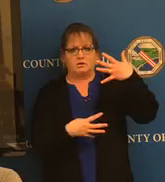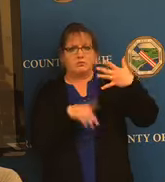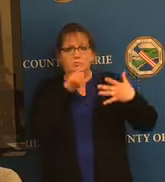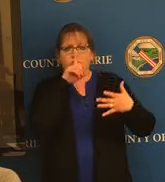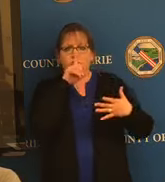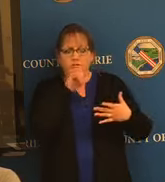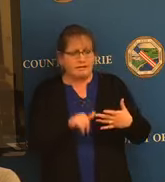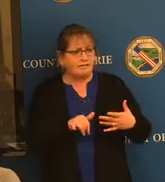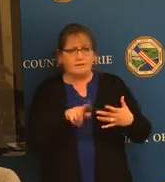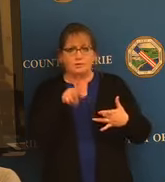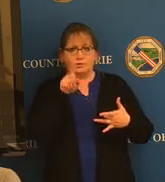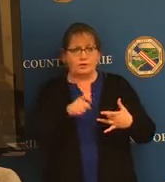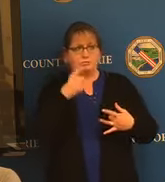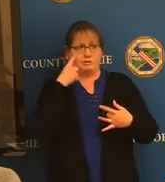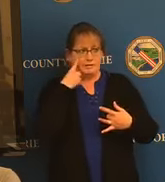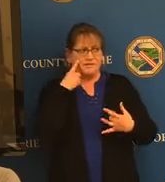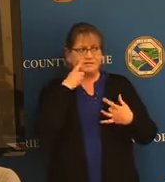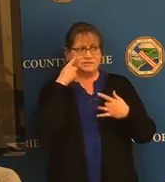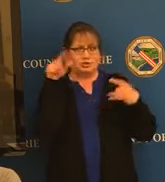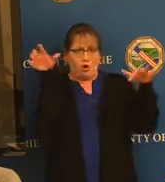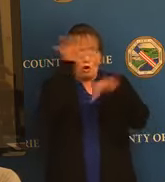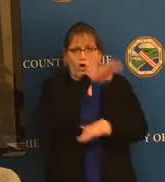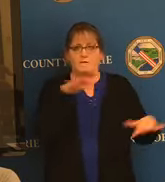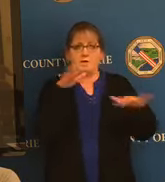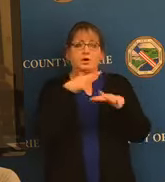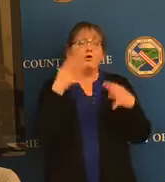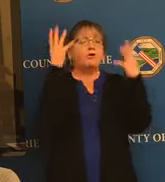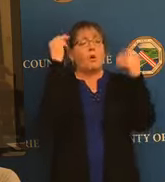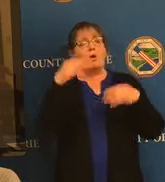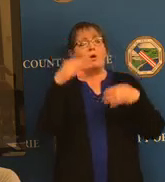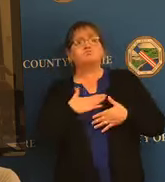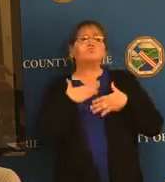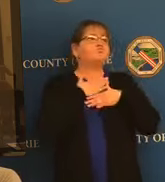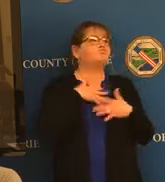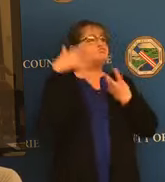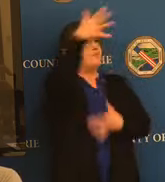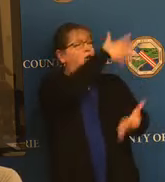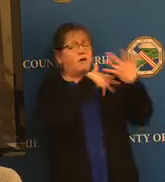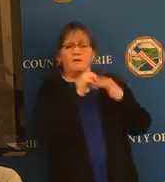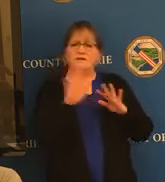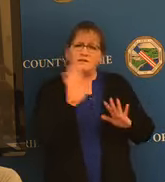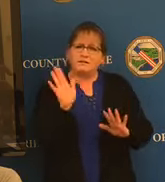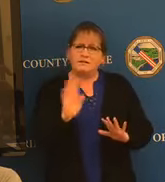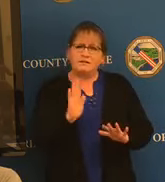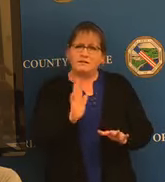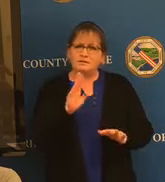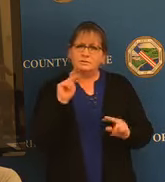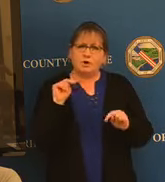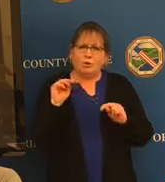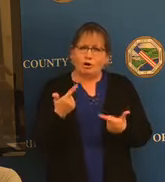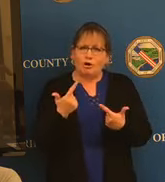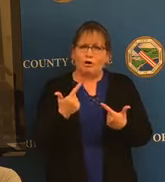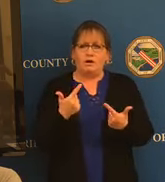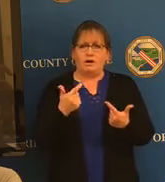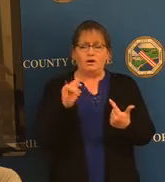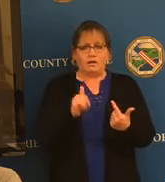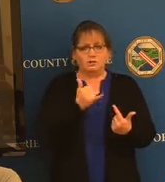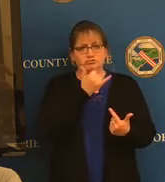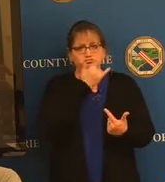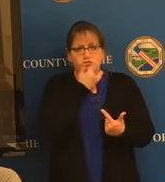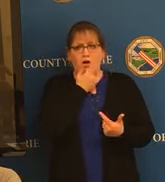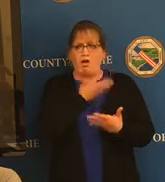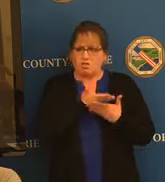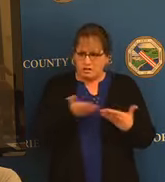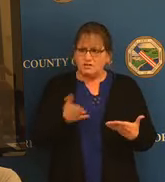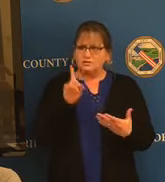take it, as we've said, it's everywhere. And going out and having a good time is not a good way to do it. That is the wrong message to